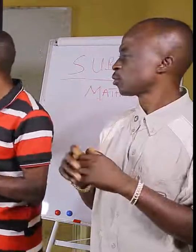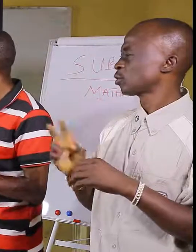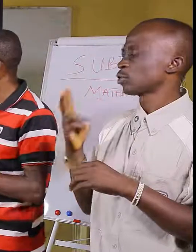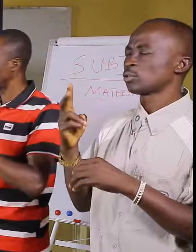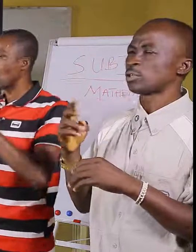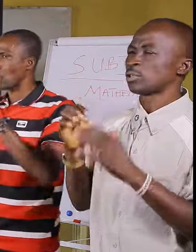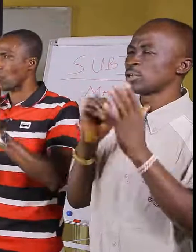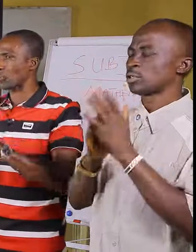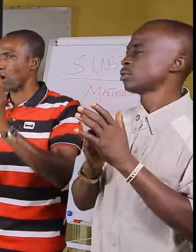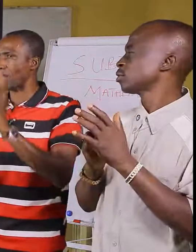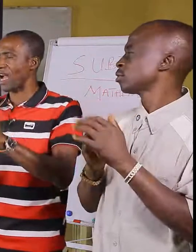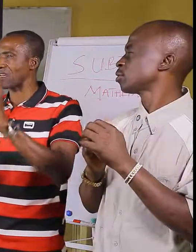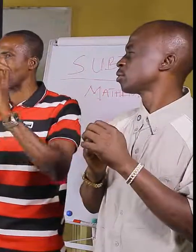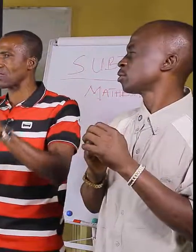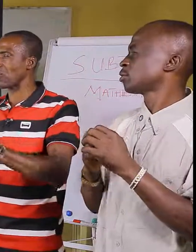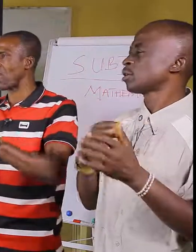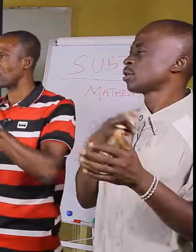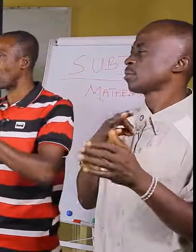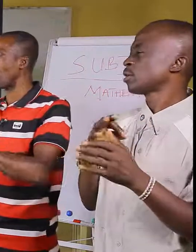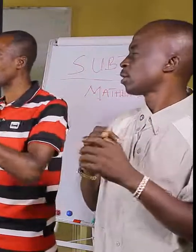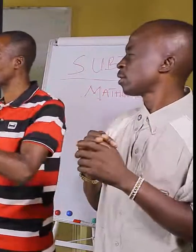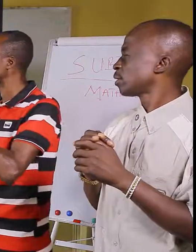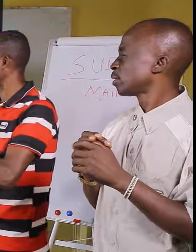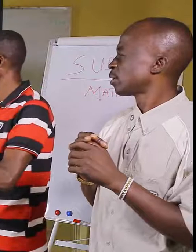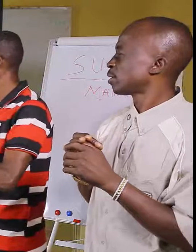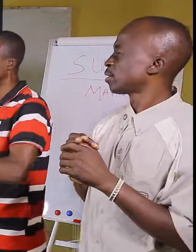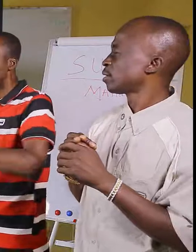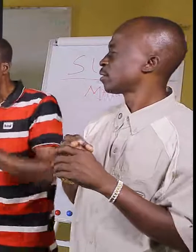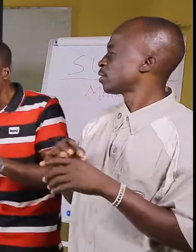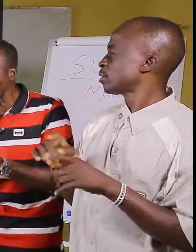second example, you are to apply the difference of two